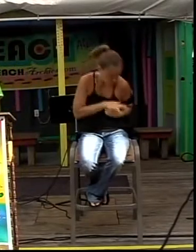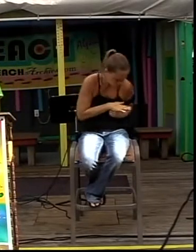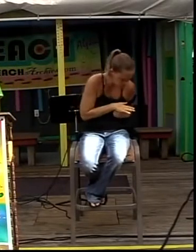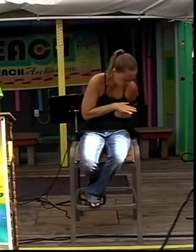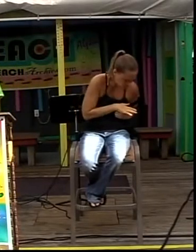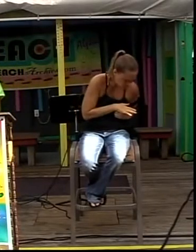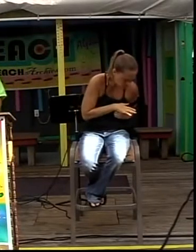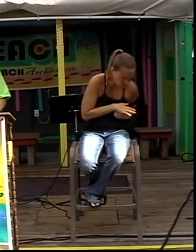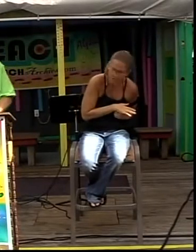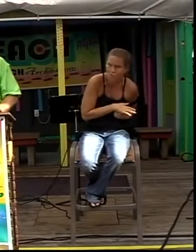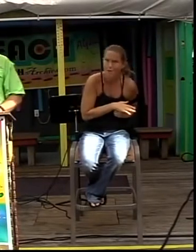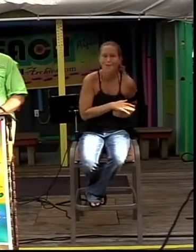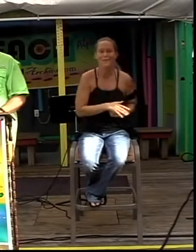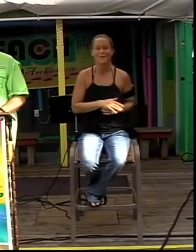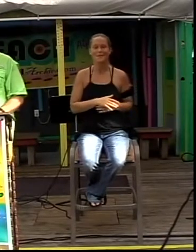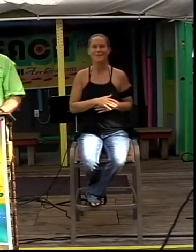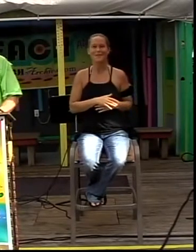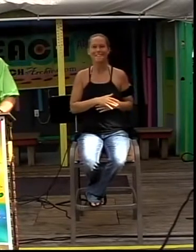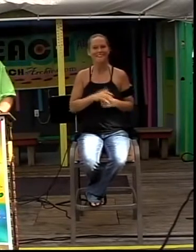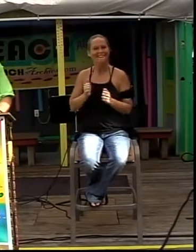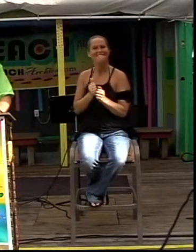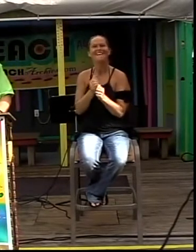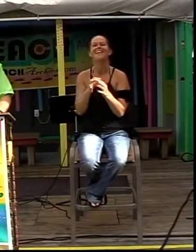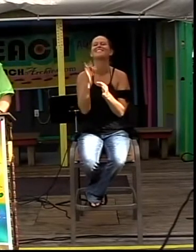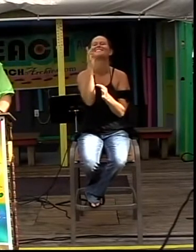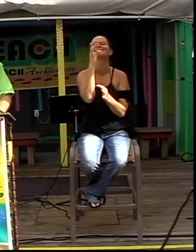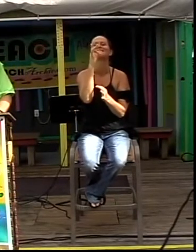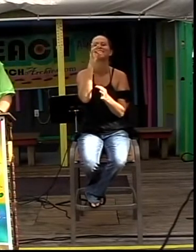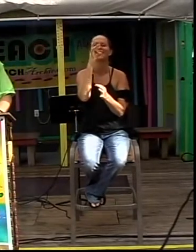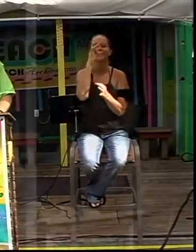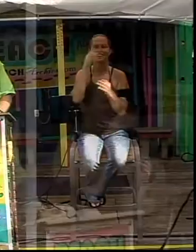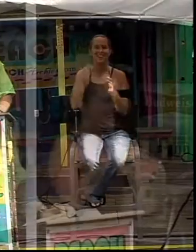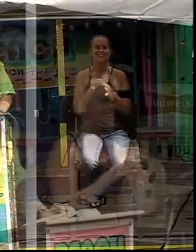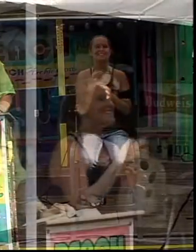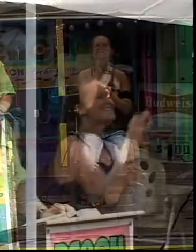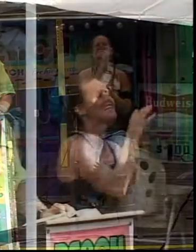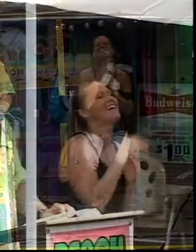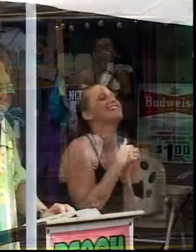Wow. This is Spirit stuff here.